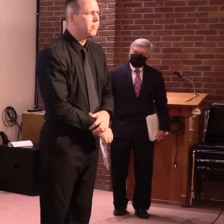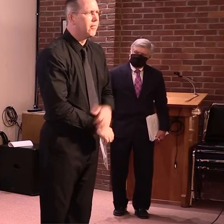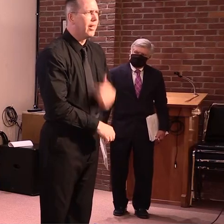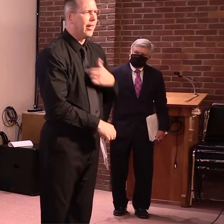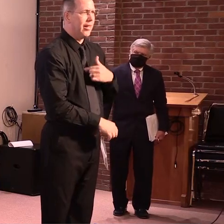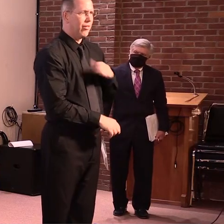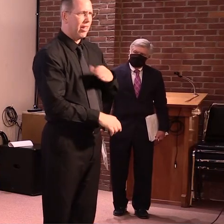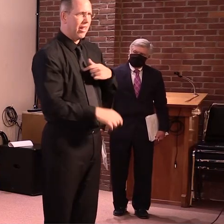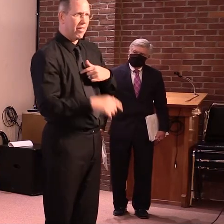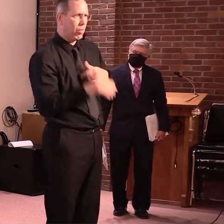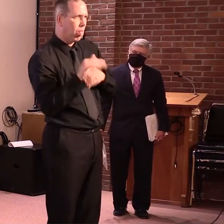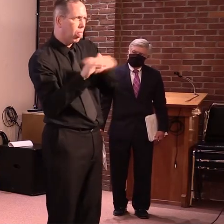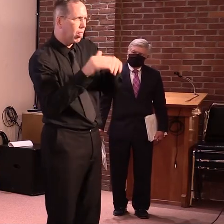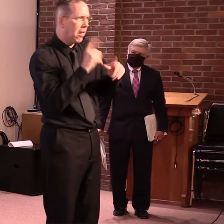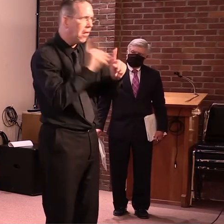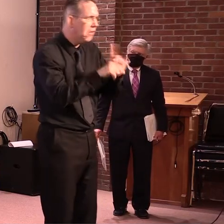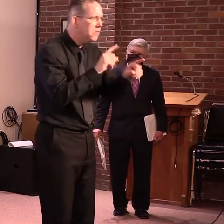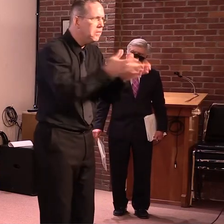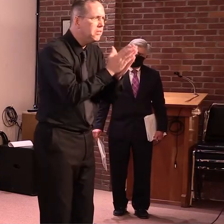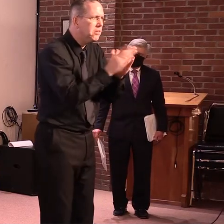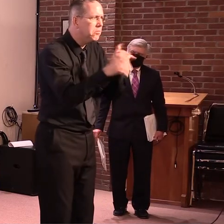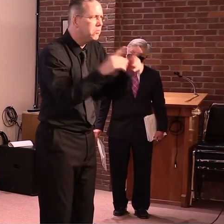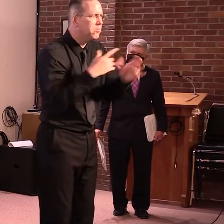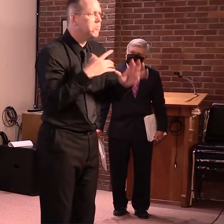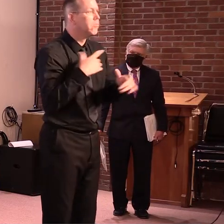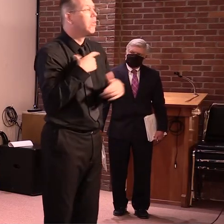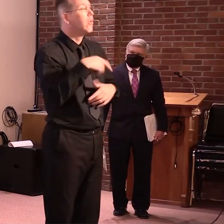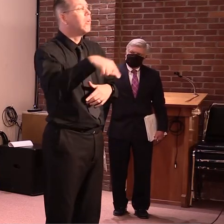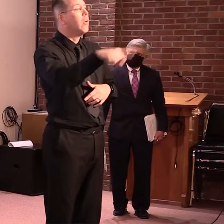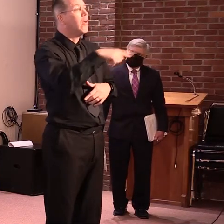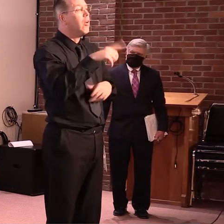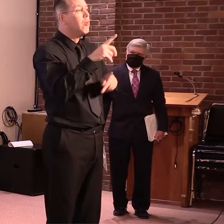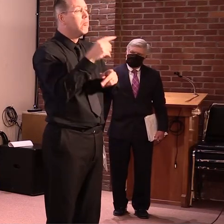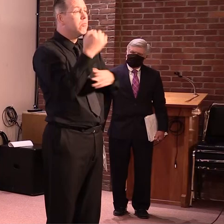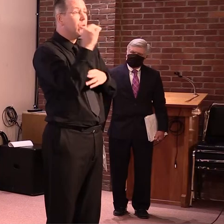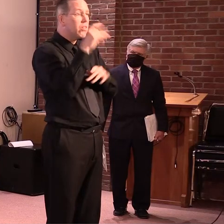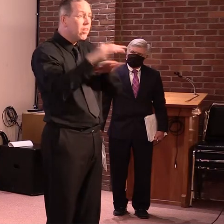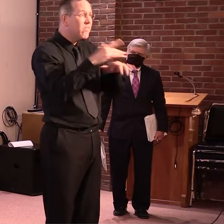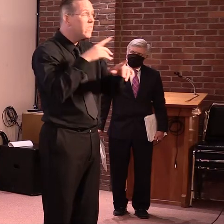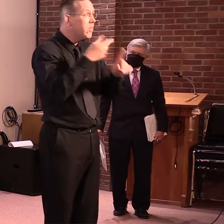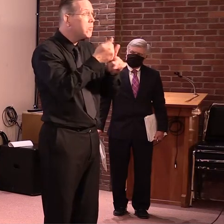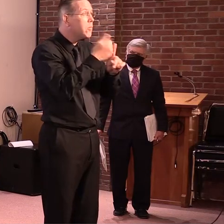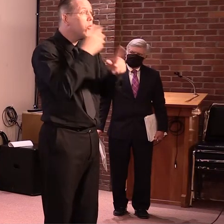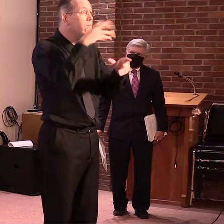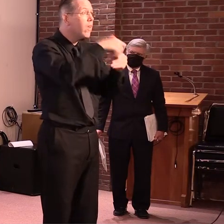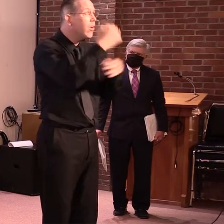notify them so that everyone would come forward to have a test. So